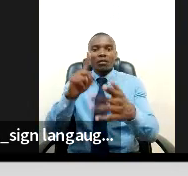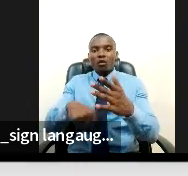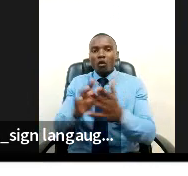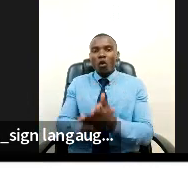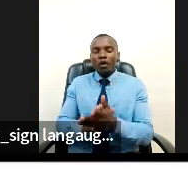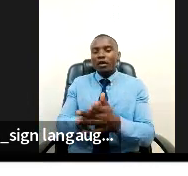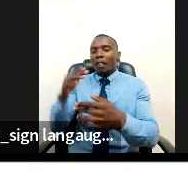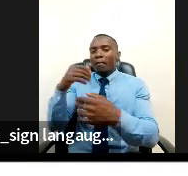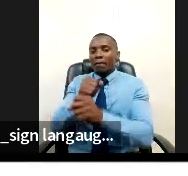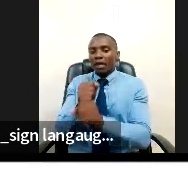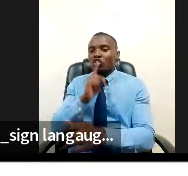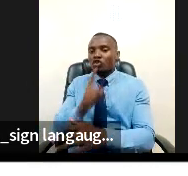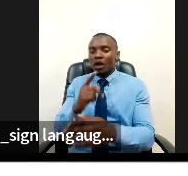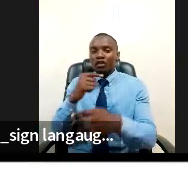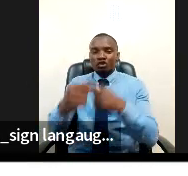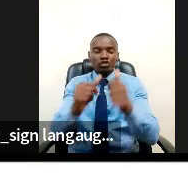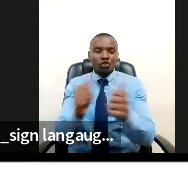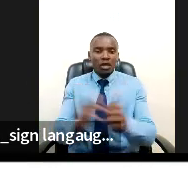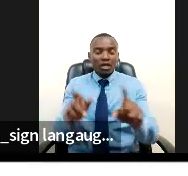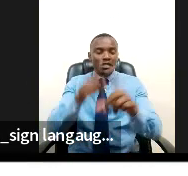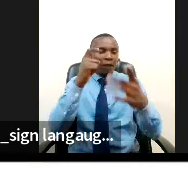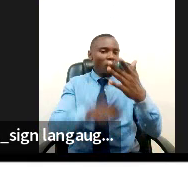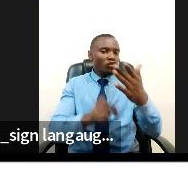our cost structure will include cost of